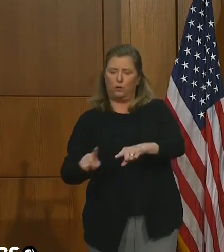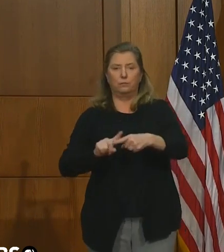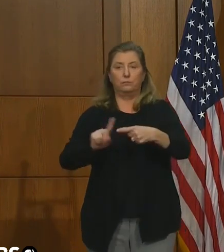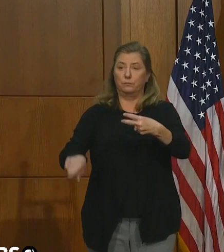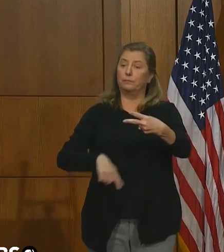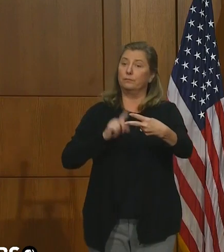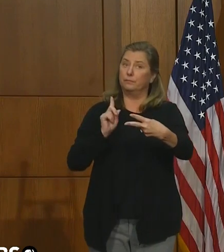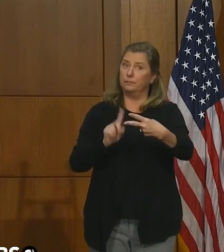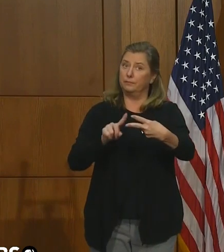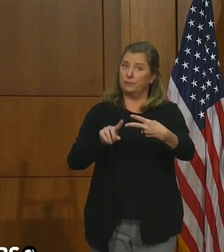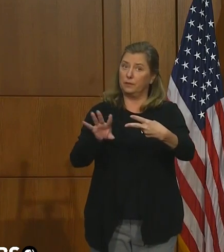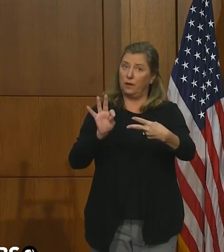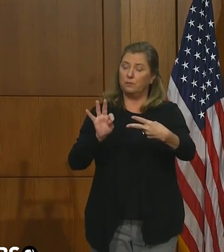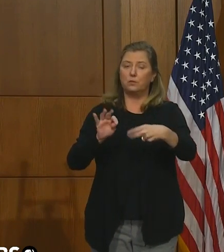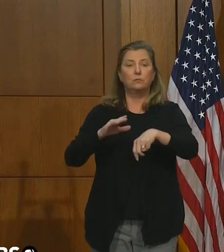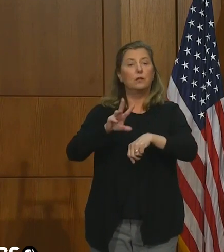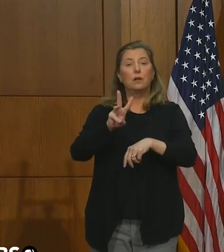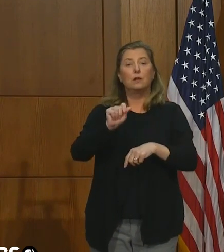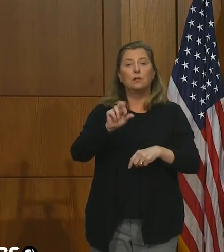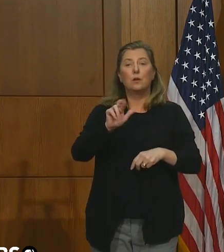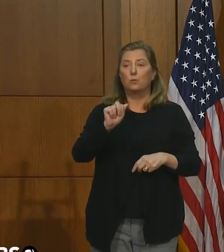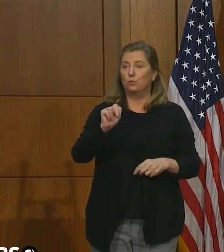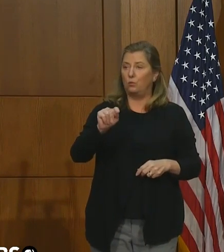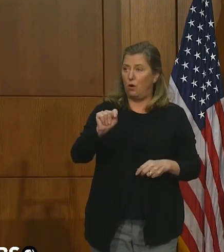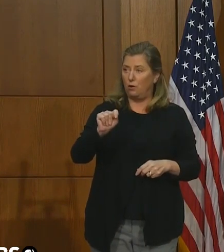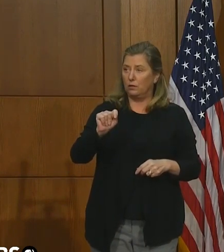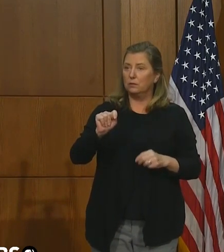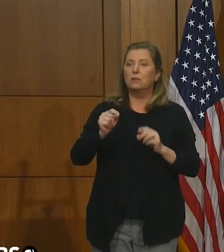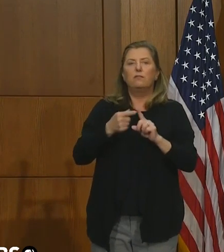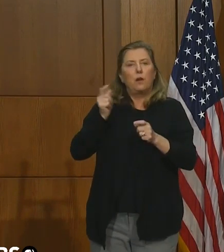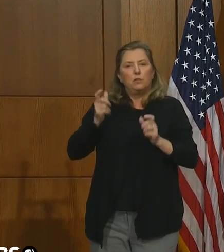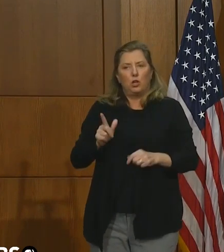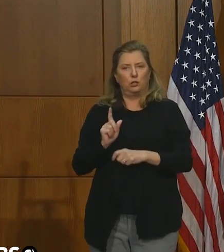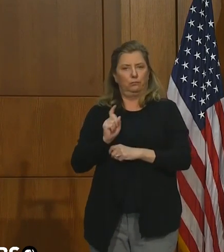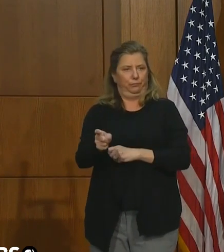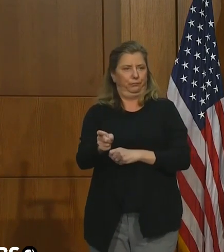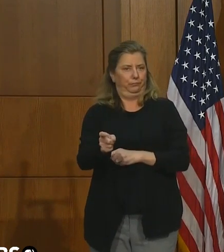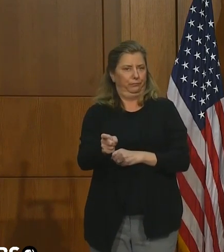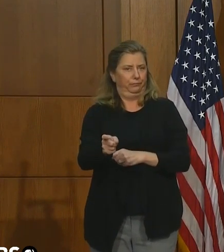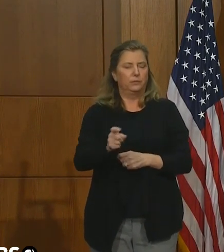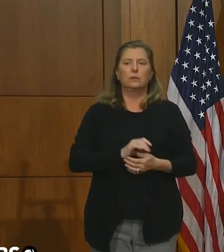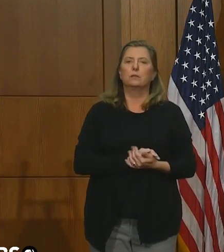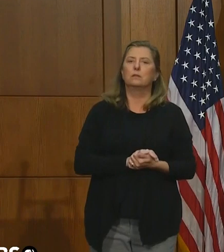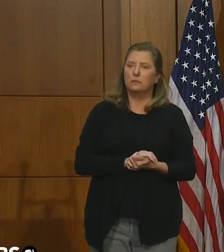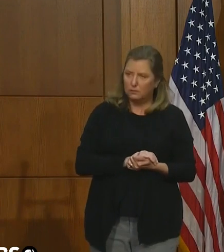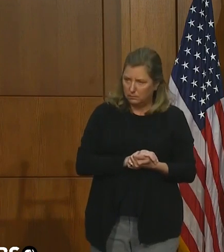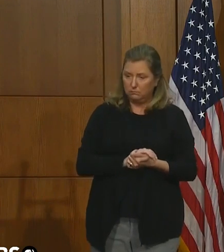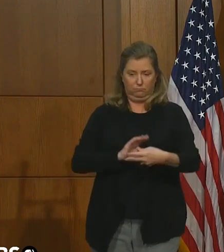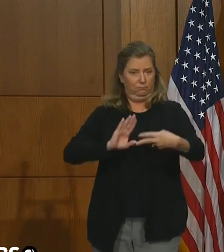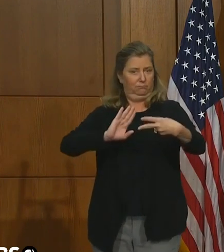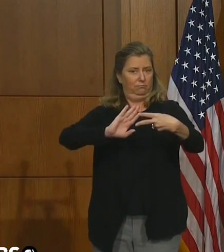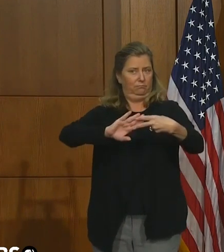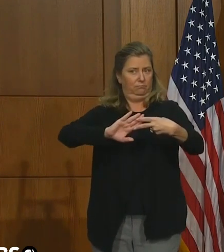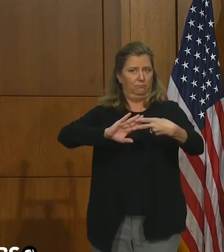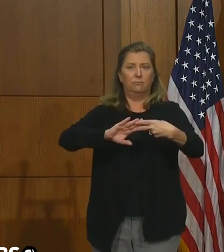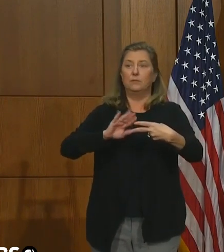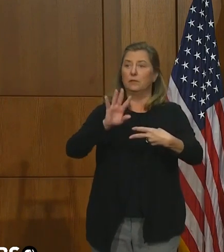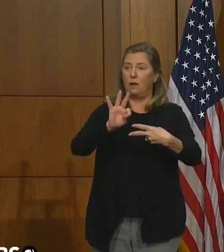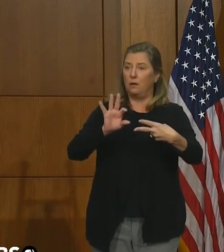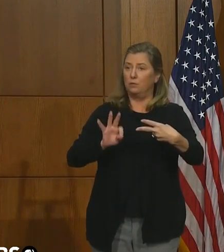second is a warrant issued by a magistrate. Those are the procedures by which